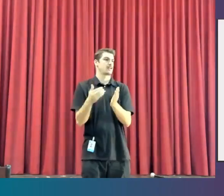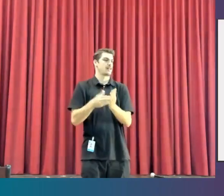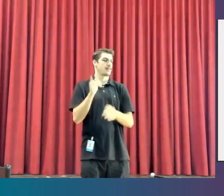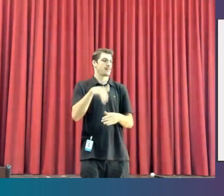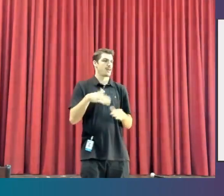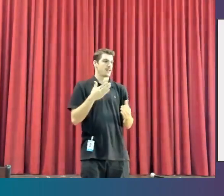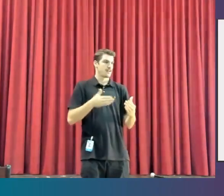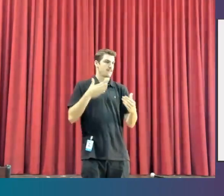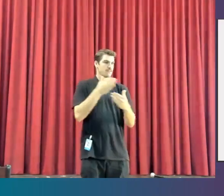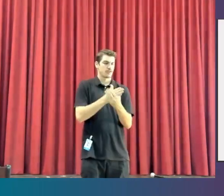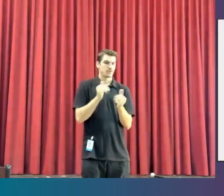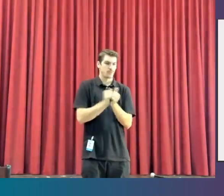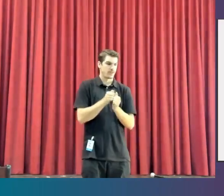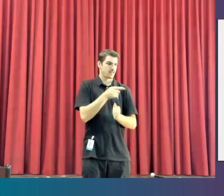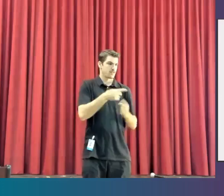interferes with the resident's right to enjoy their housing.